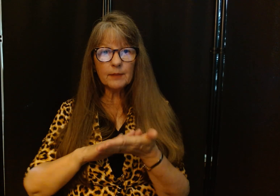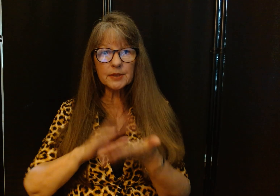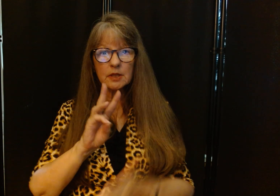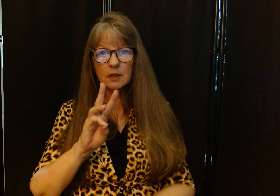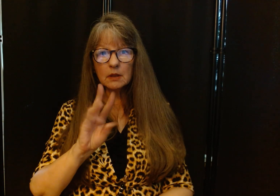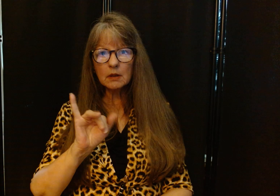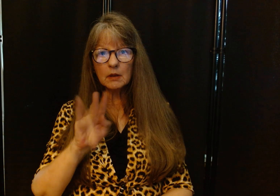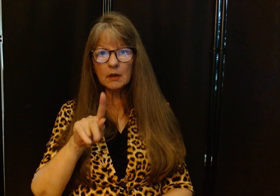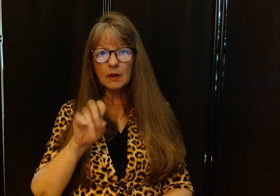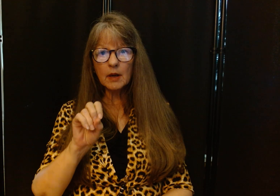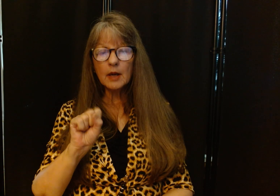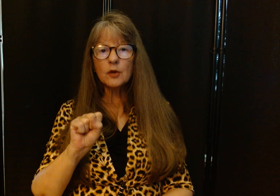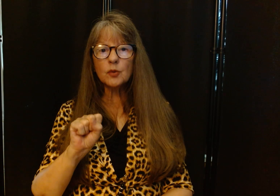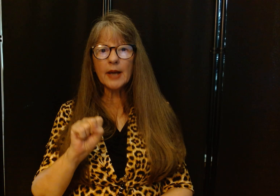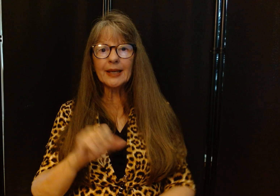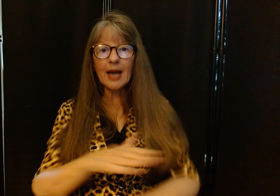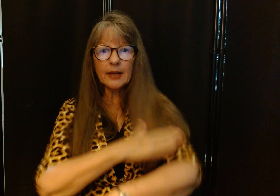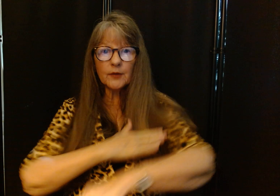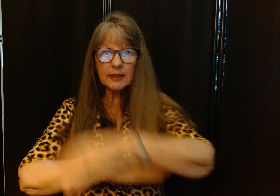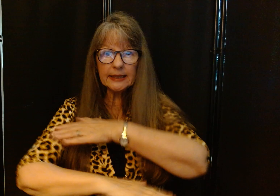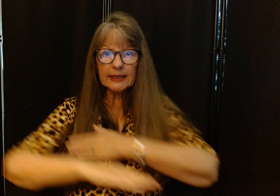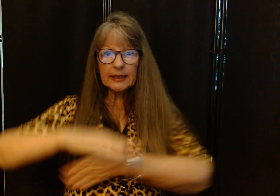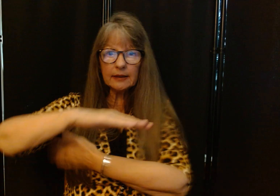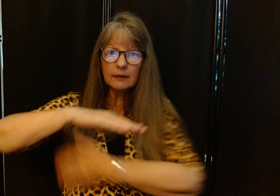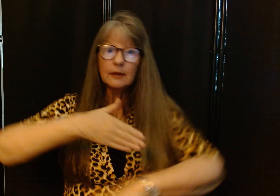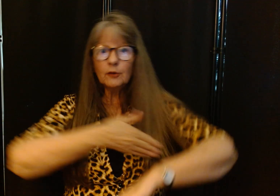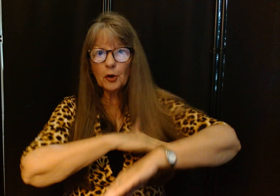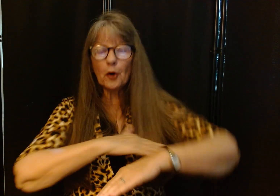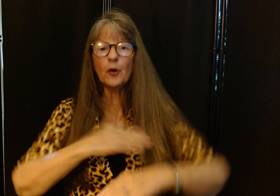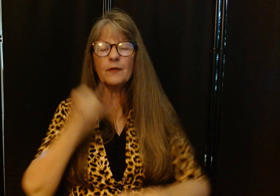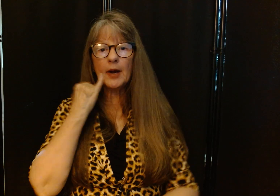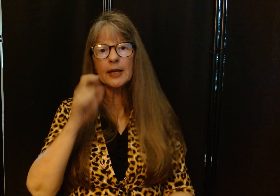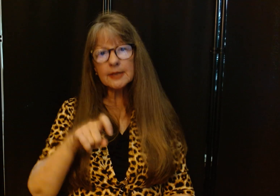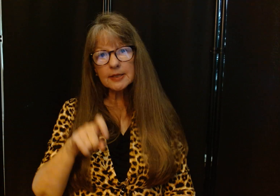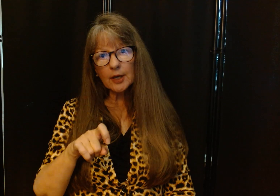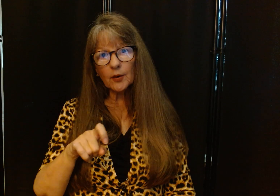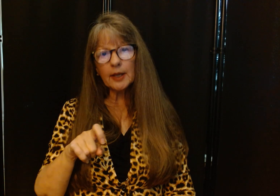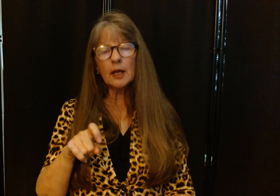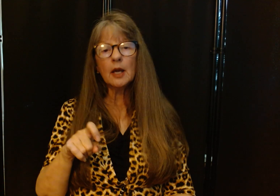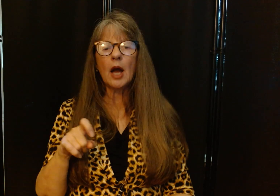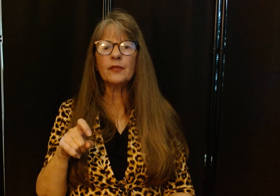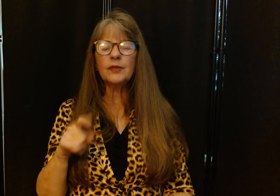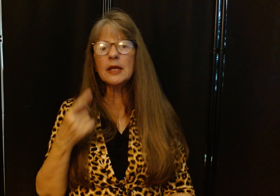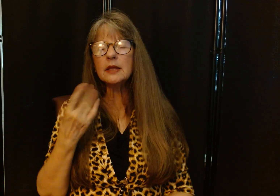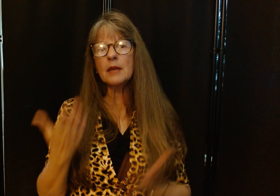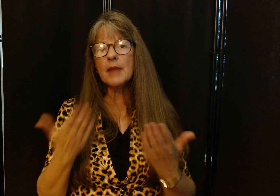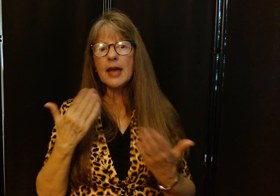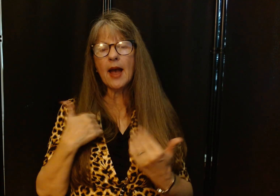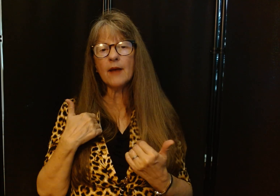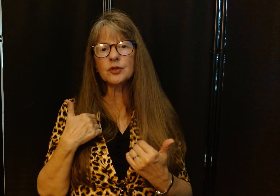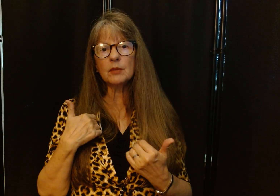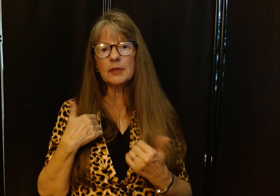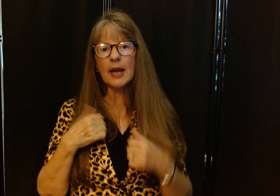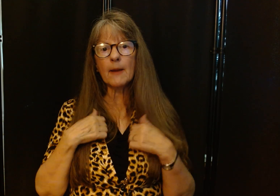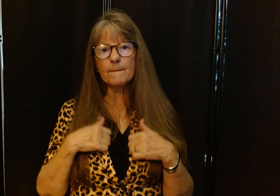wipes, so I could kind of clean, you know, if I necessary. I think they may have some like